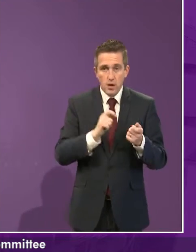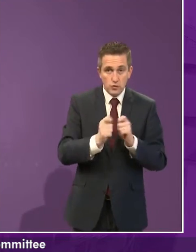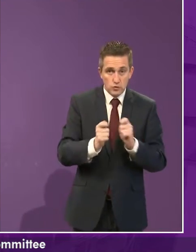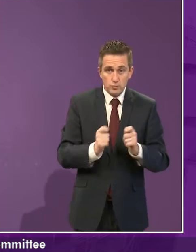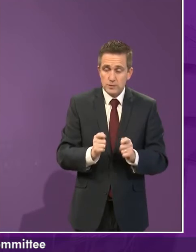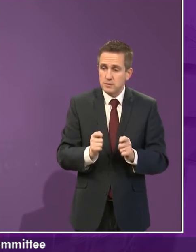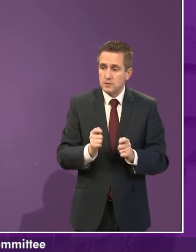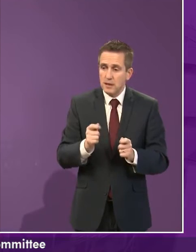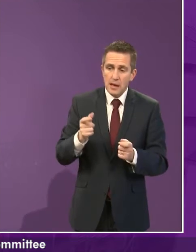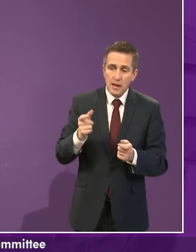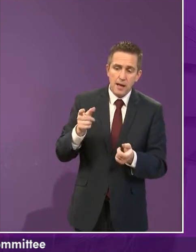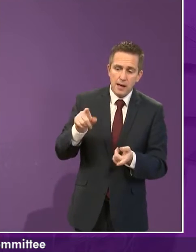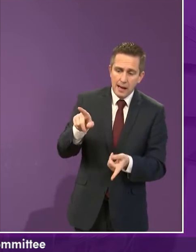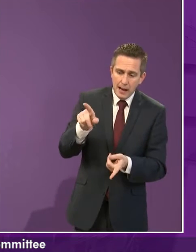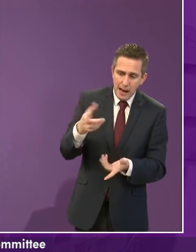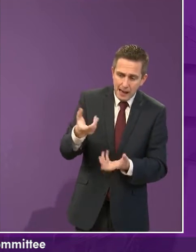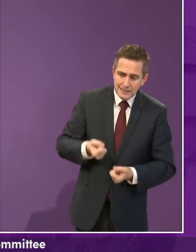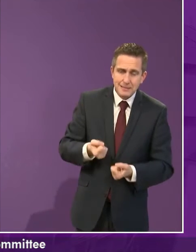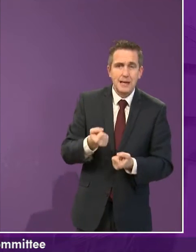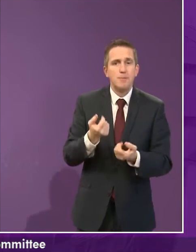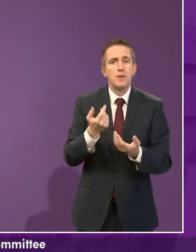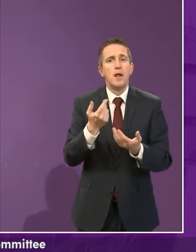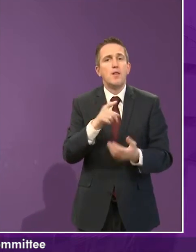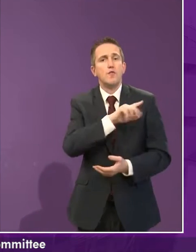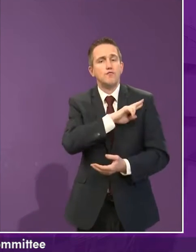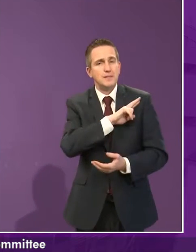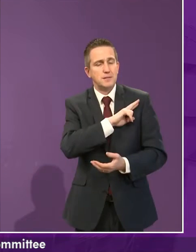the information that it is presented.